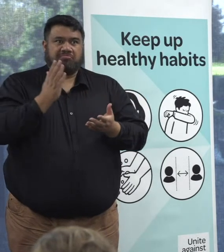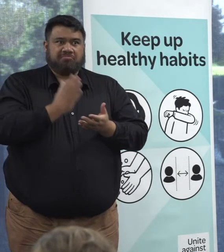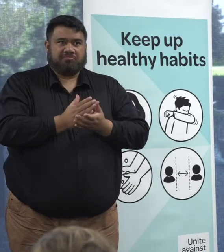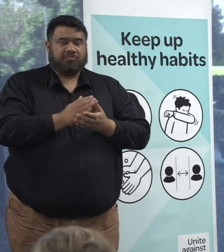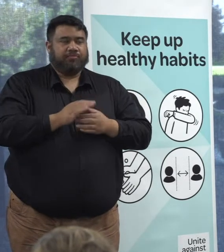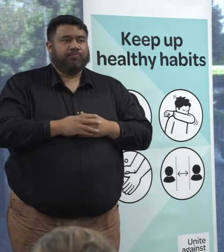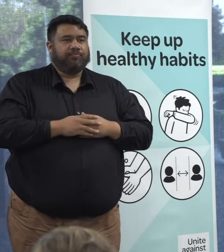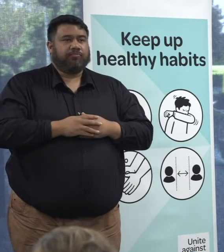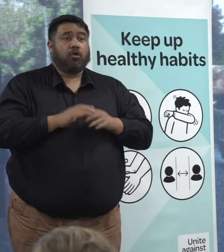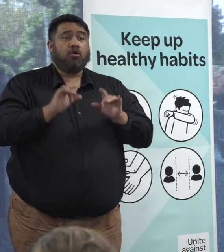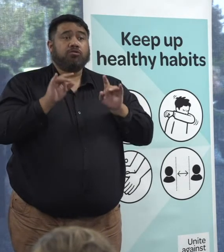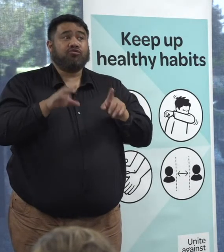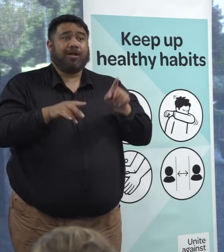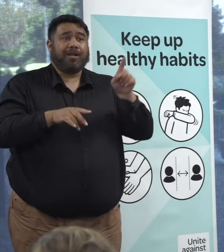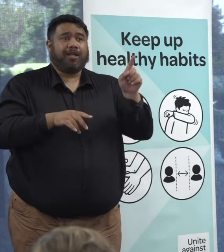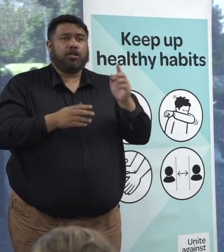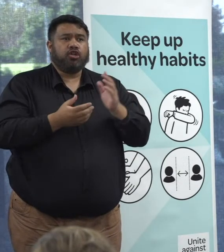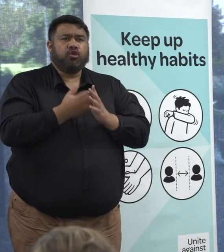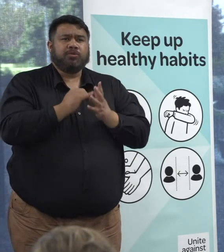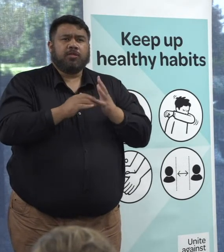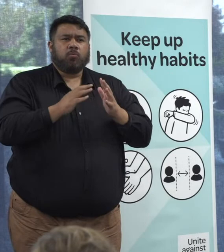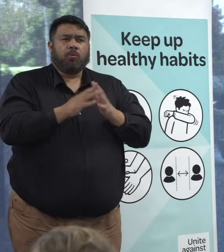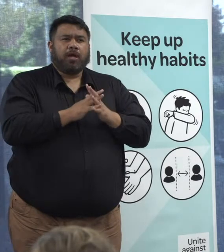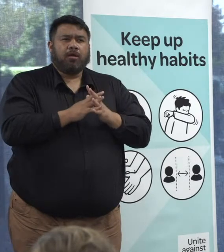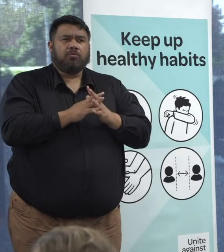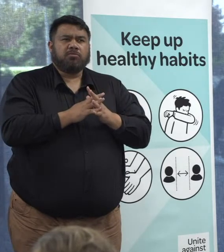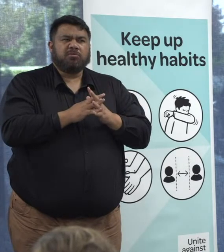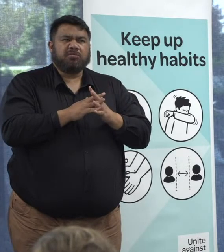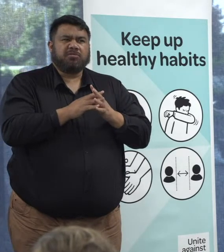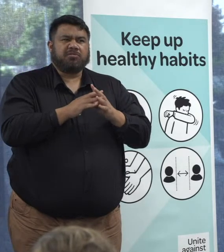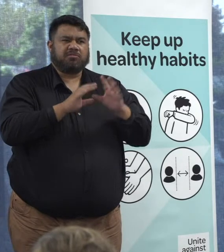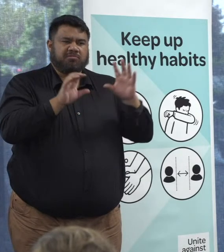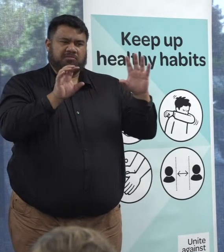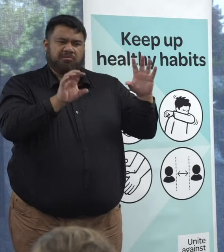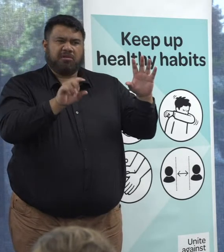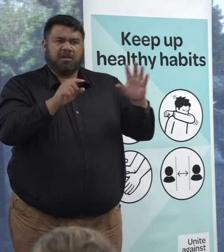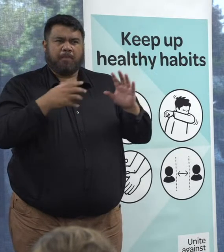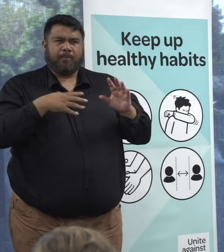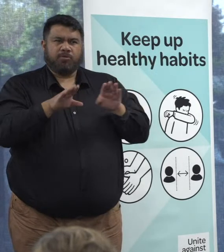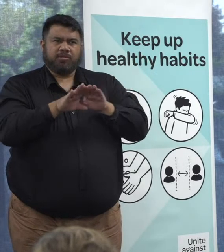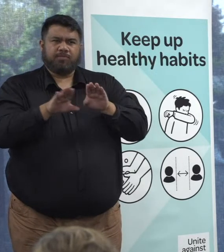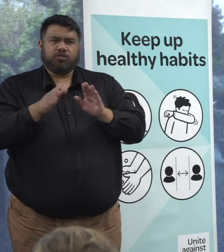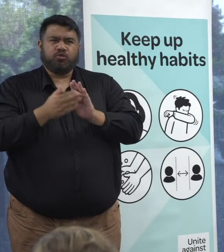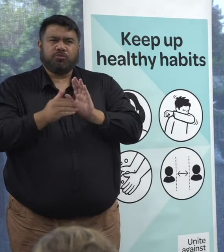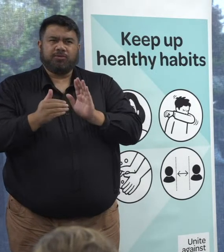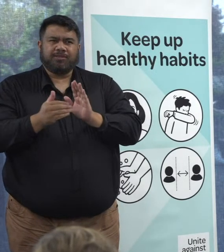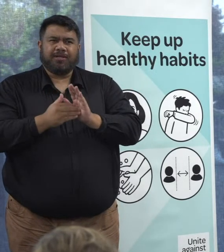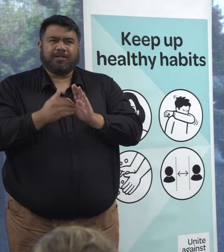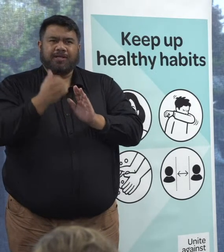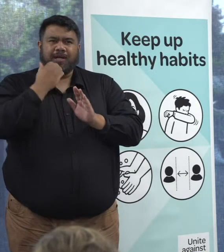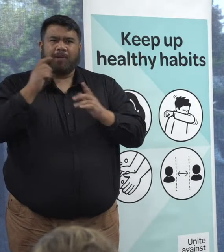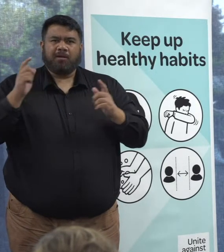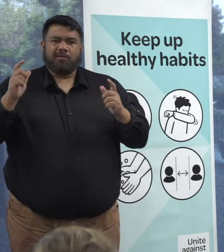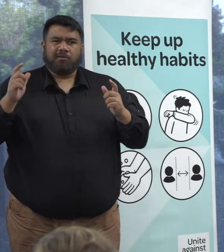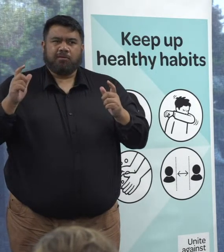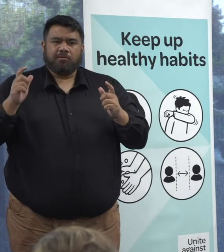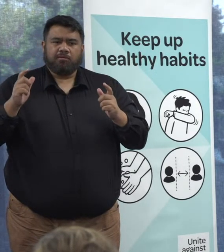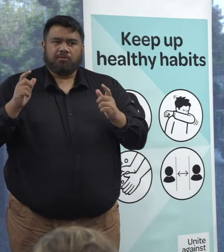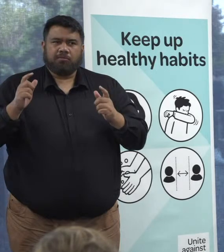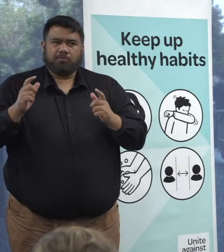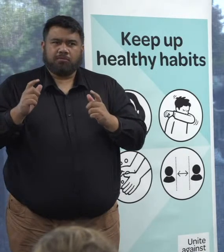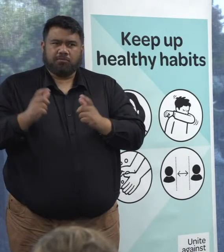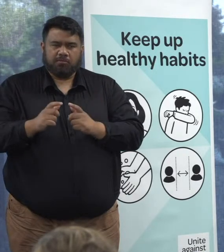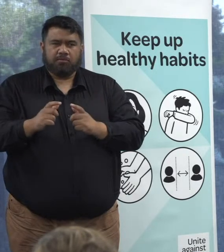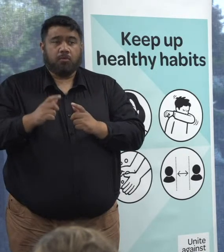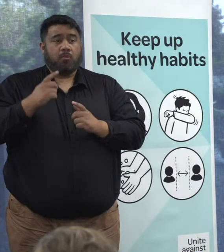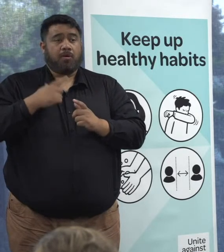New South Wales is following a similar pattern to New Zealand, and their cases have plateaued down again at a level maybe similar to ours, and that's